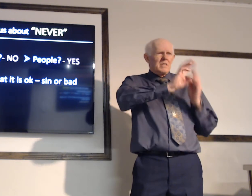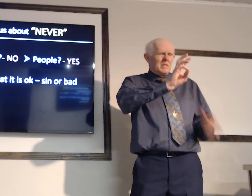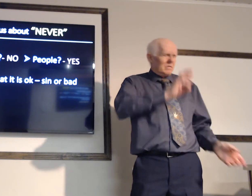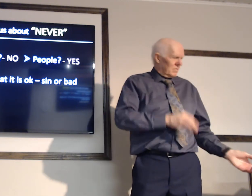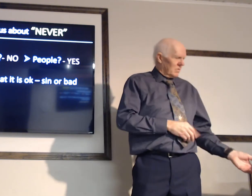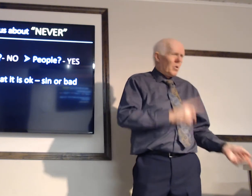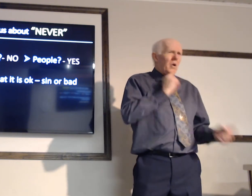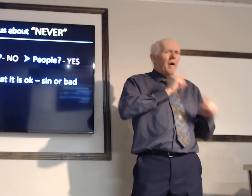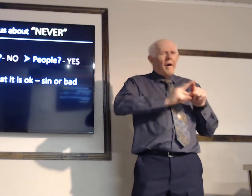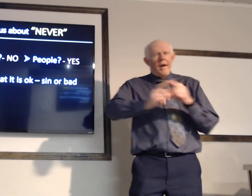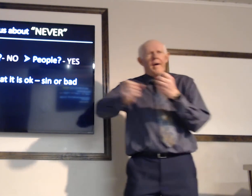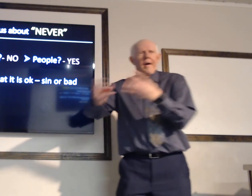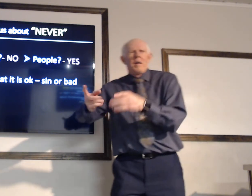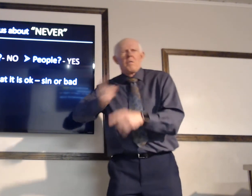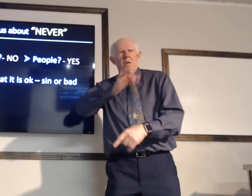Psalms 10:6,